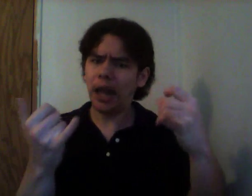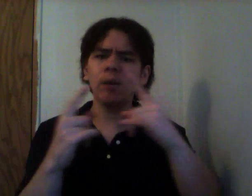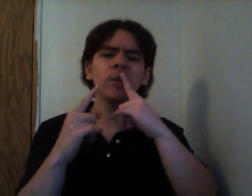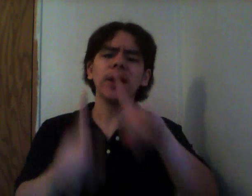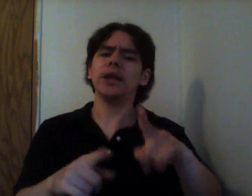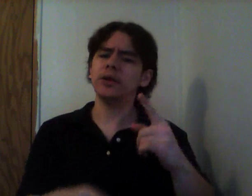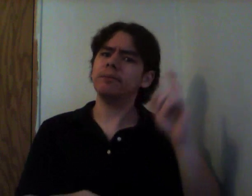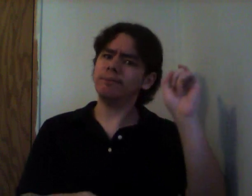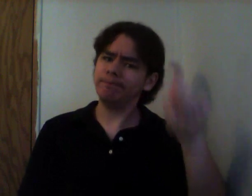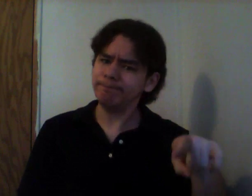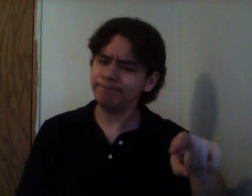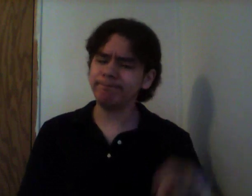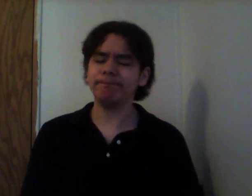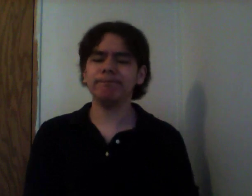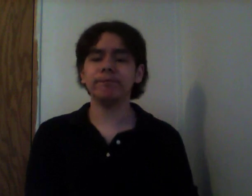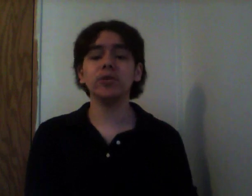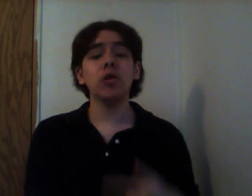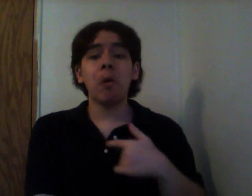up. So yeah, just wanted to share this with you.